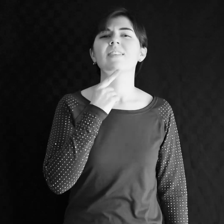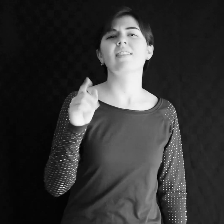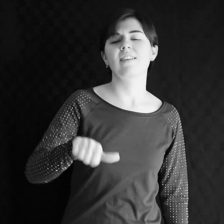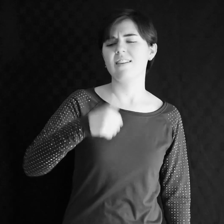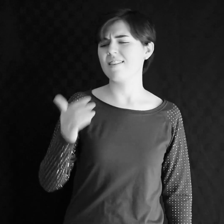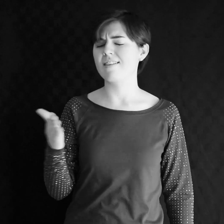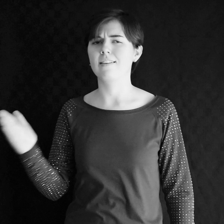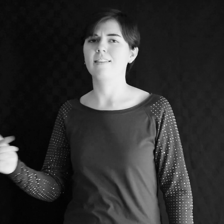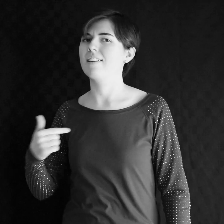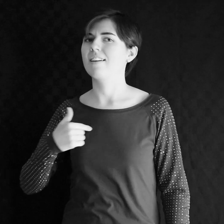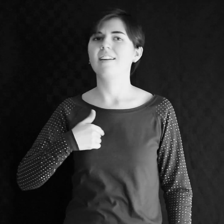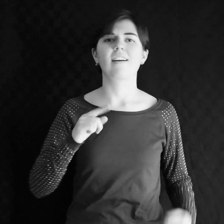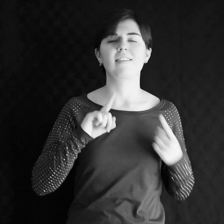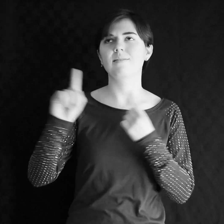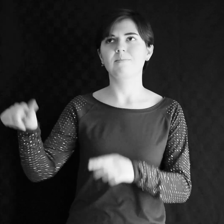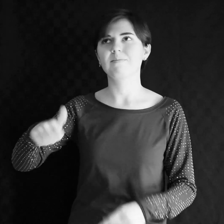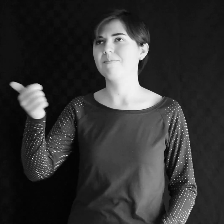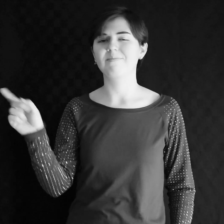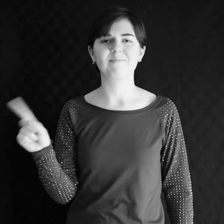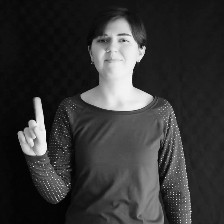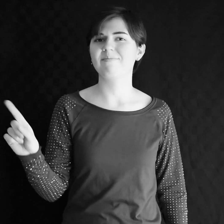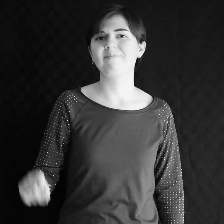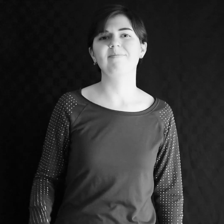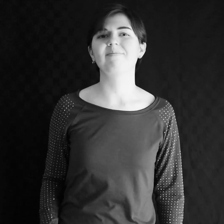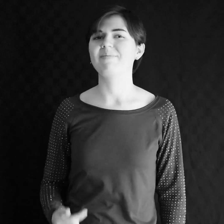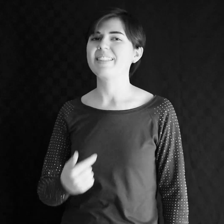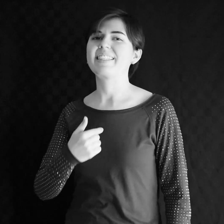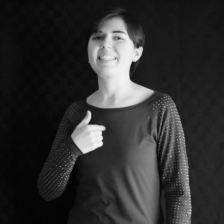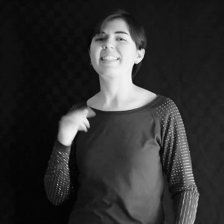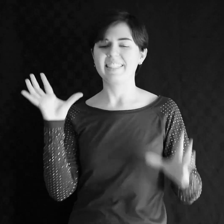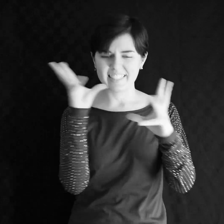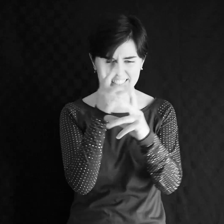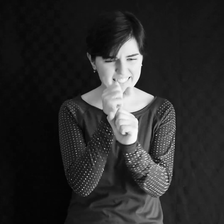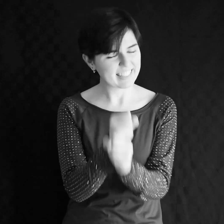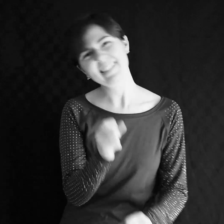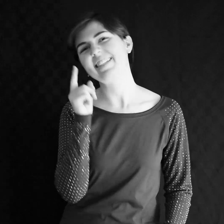Say the word and I'll go anywhere blindly. I'm a sucker for you.